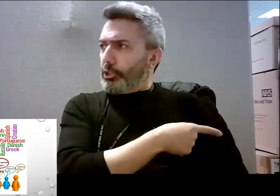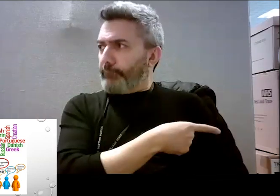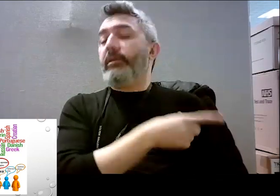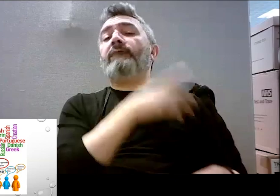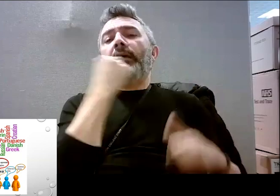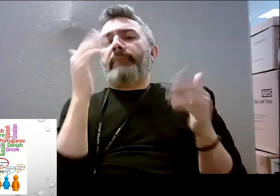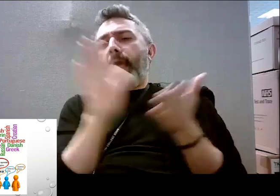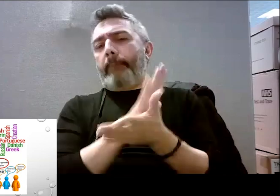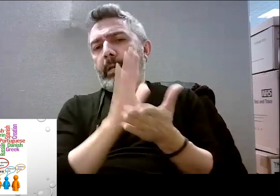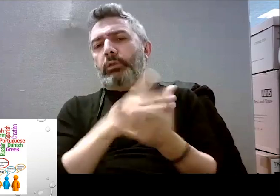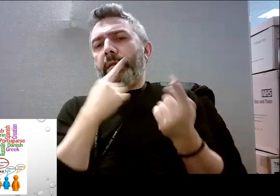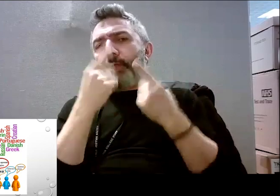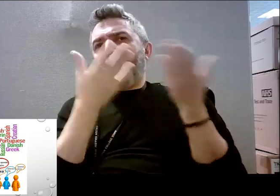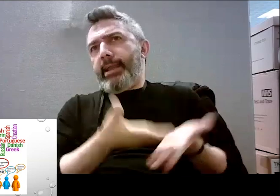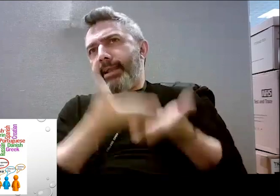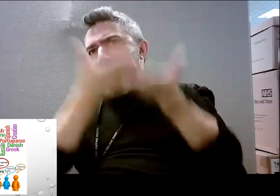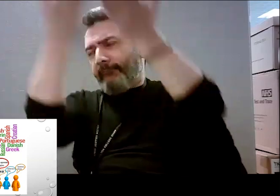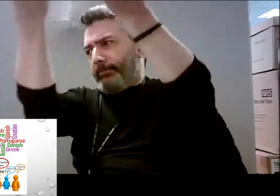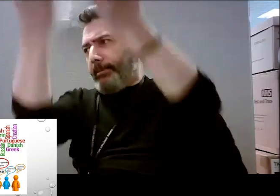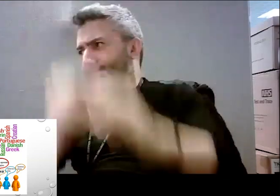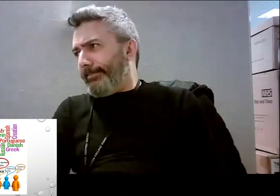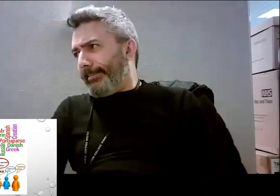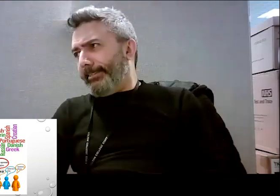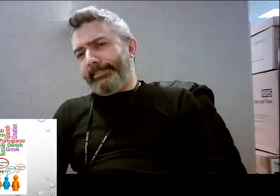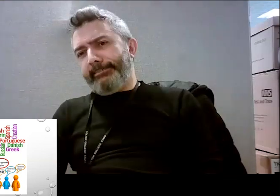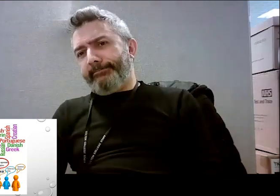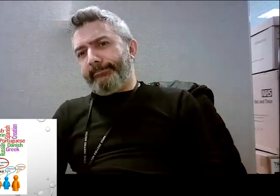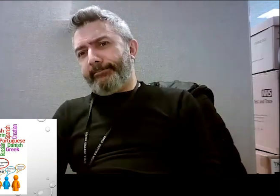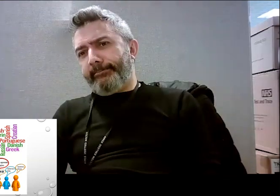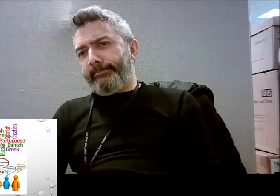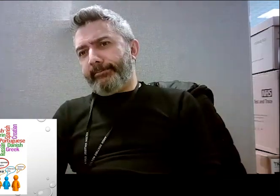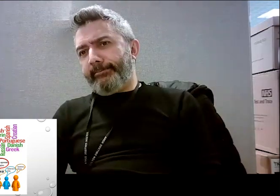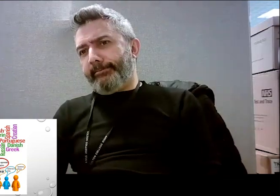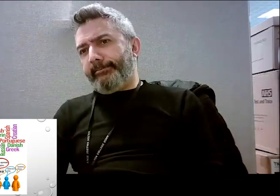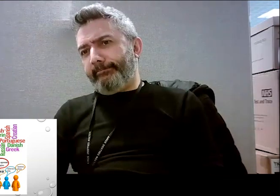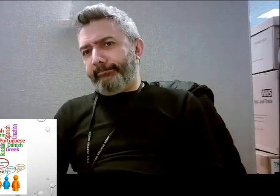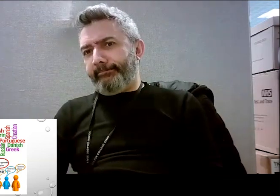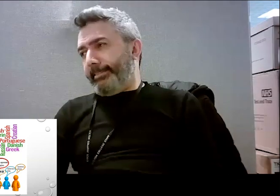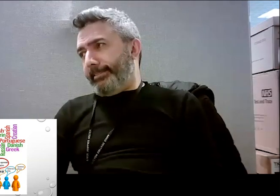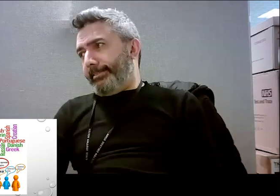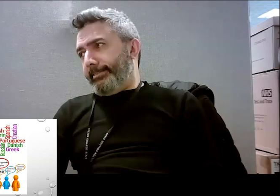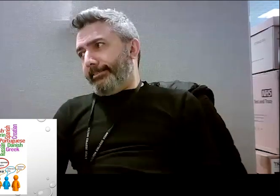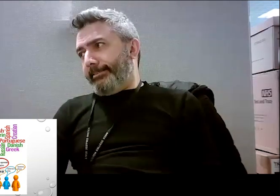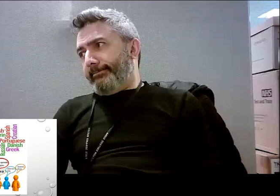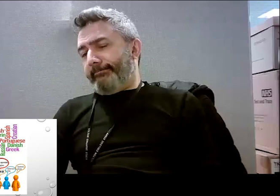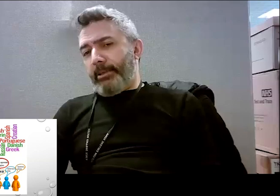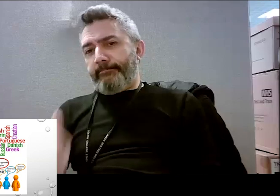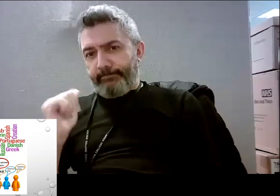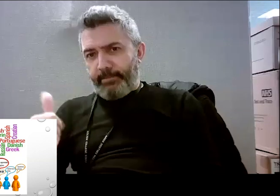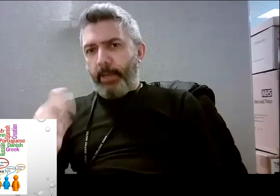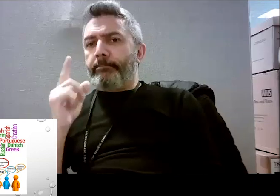the American man got on the boat to France. France were very, very happy to give him information about sign language. So that's